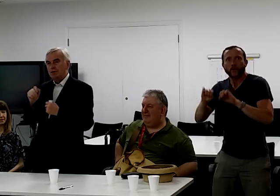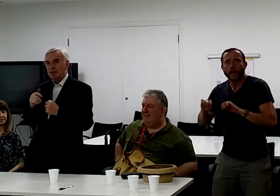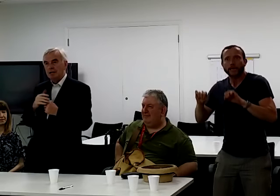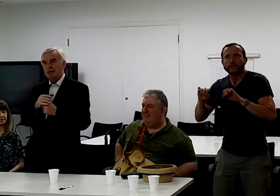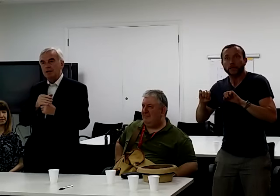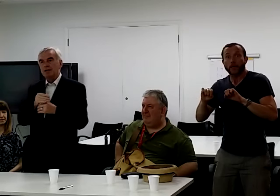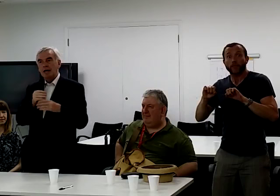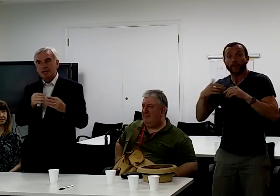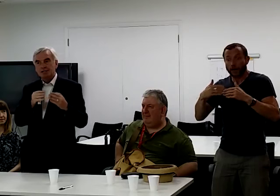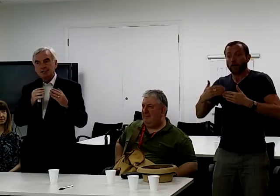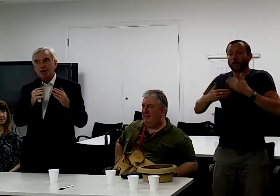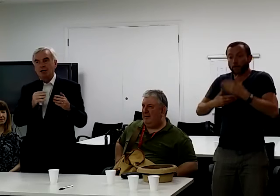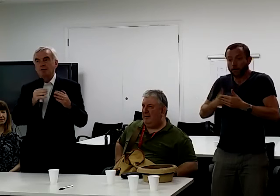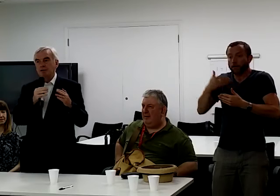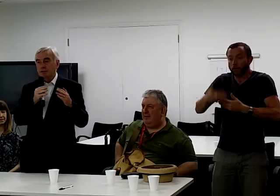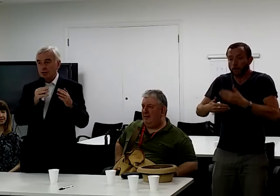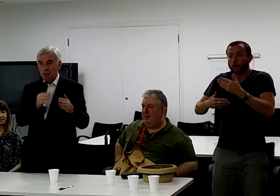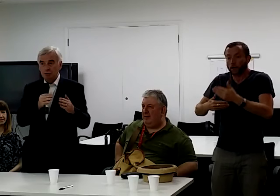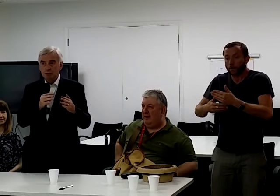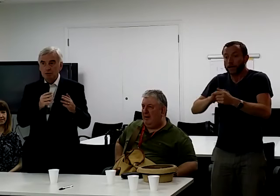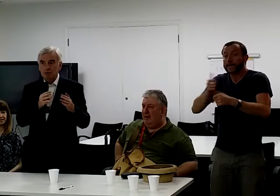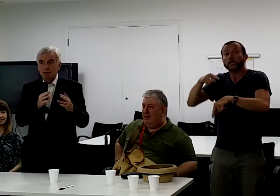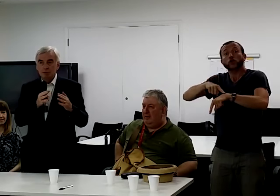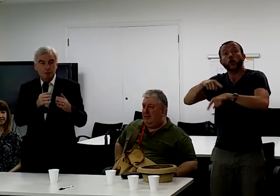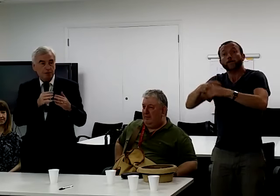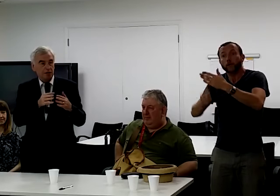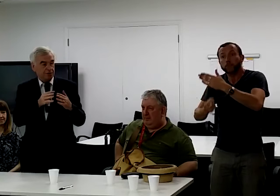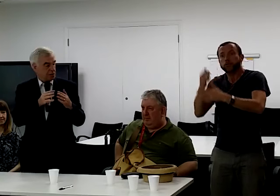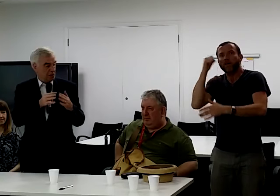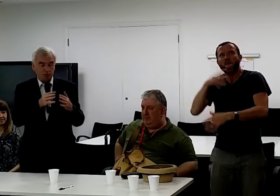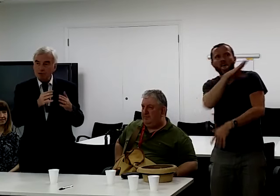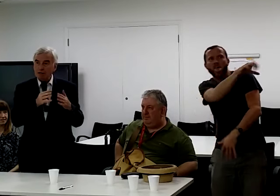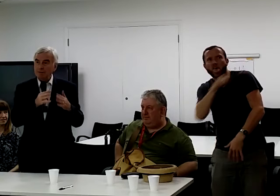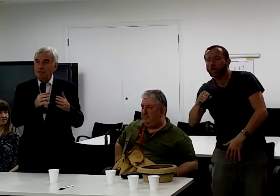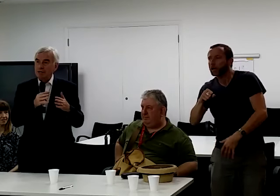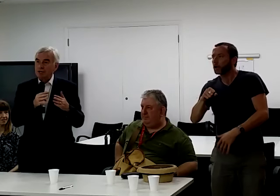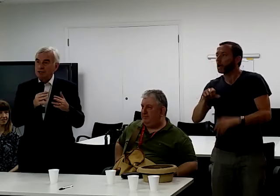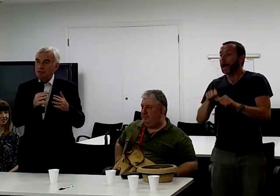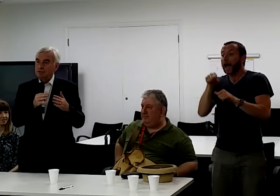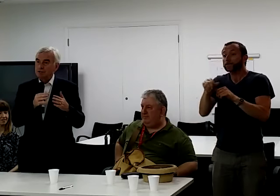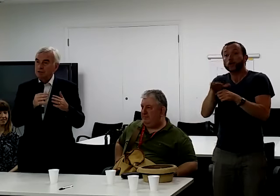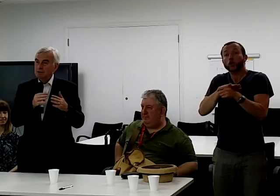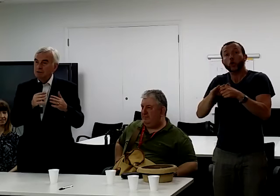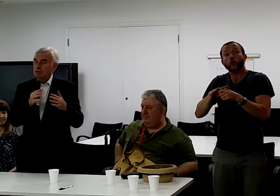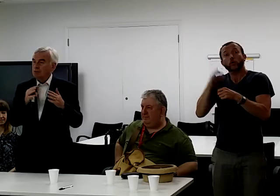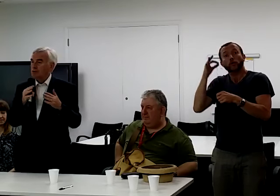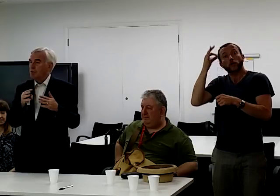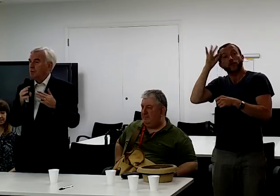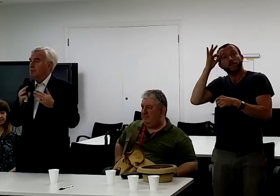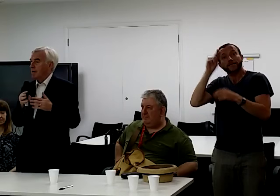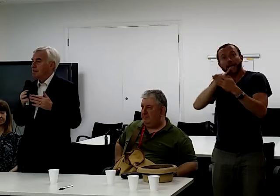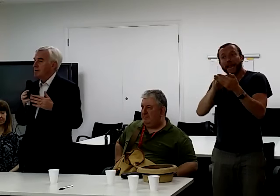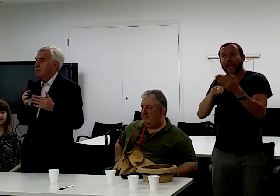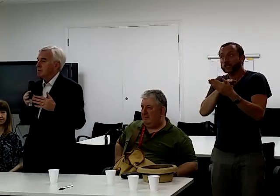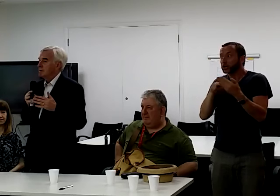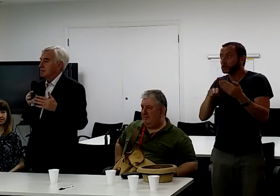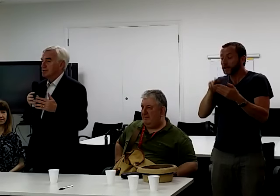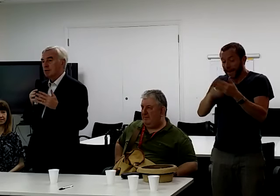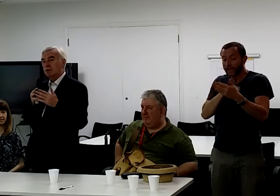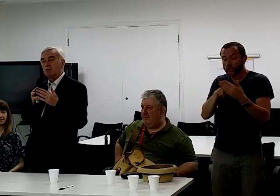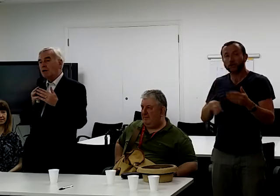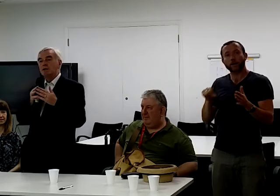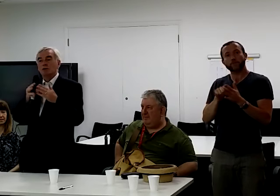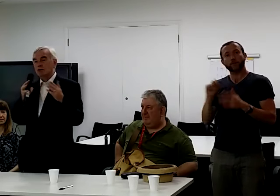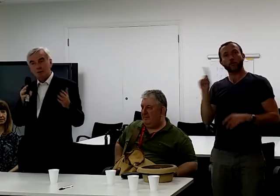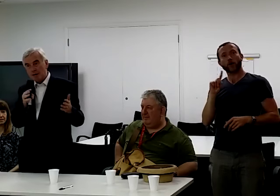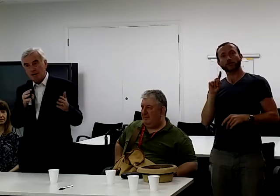We went on then, and the next timing of the coup was to be after the local government elections. The problem then